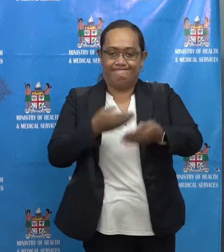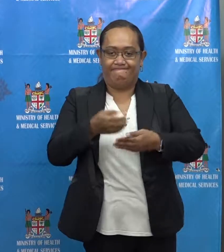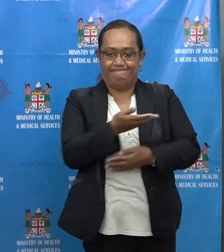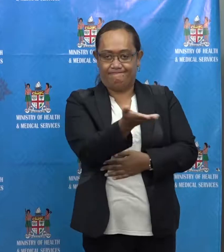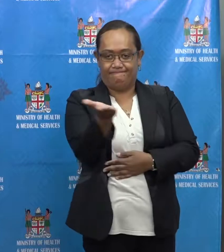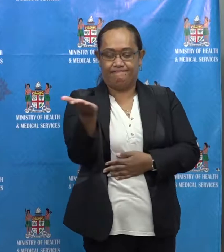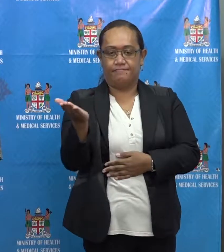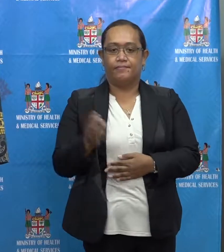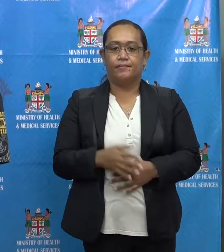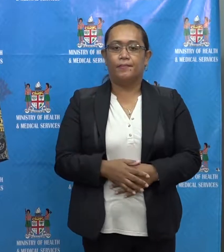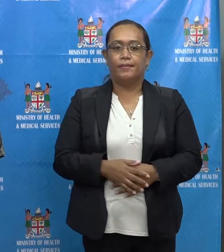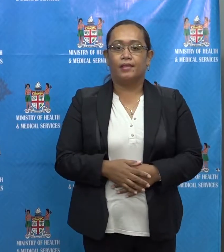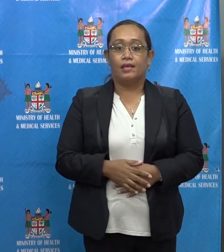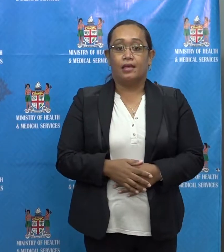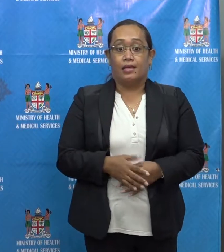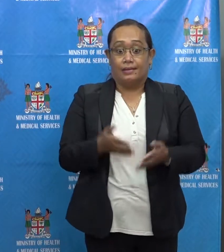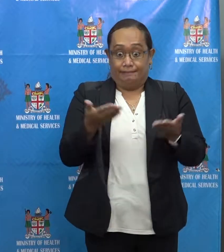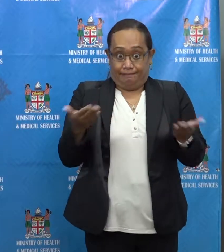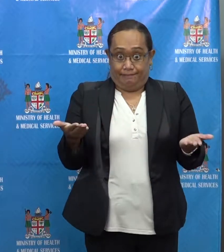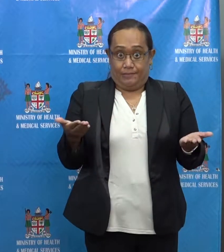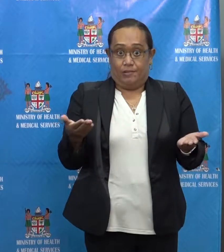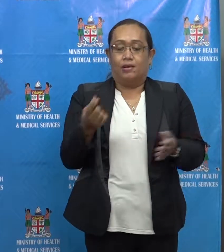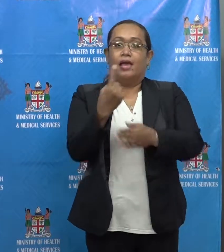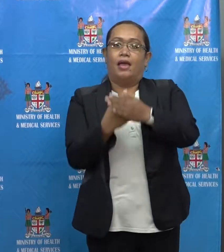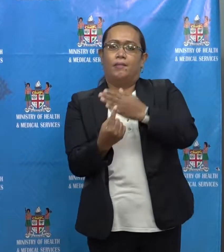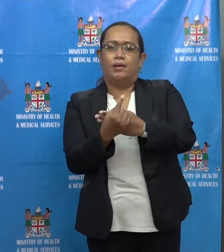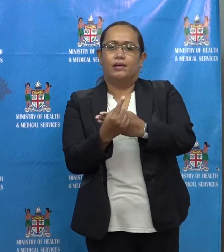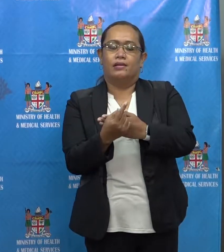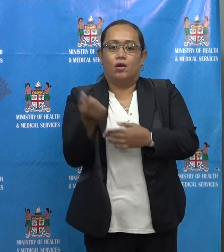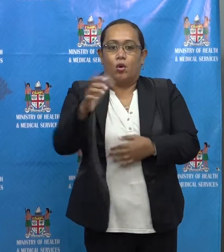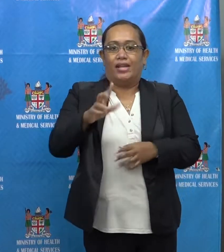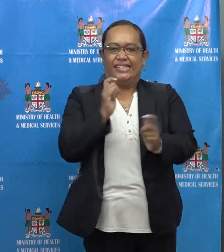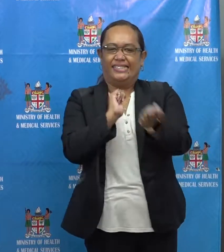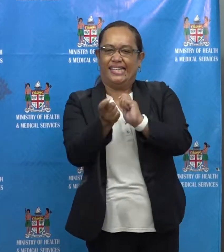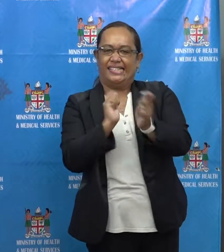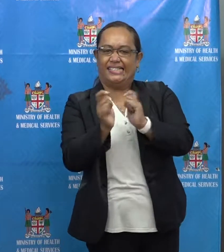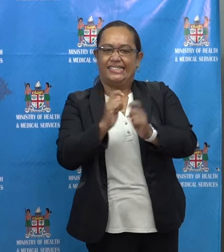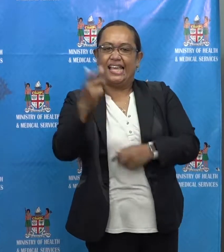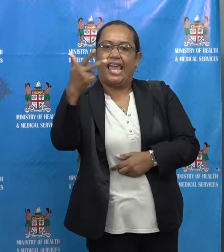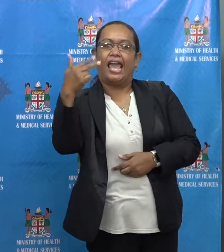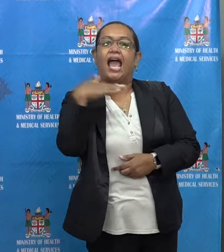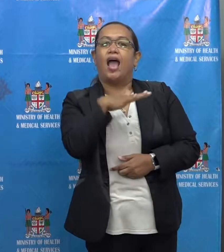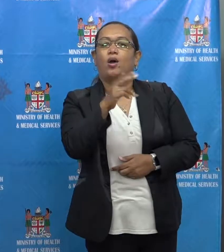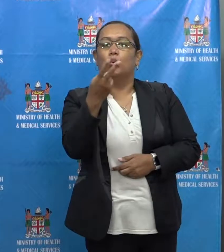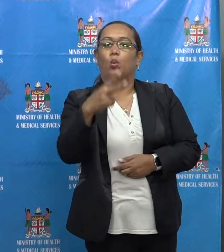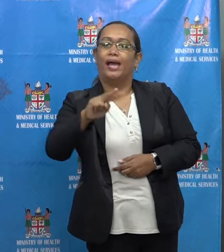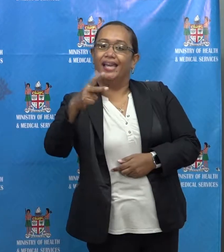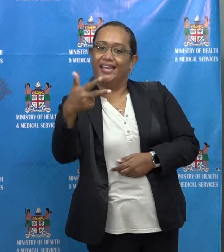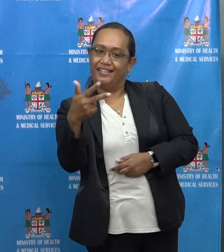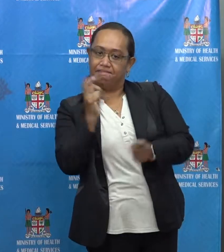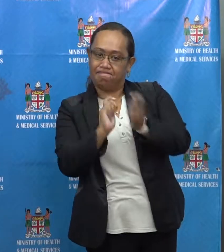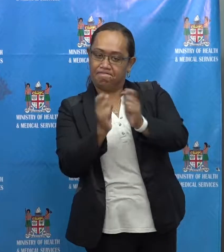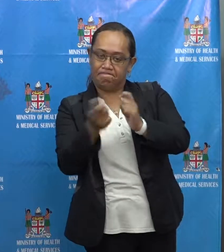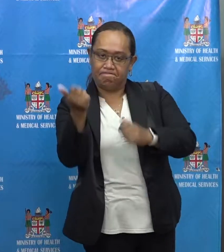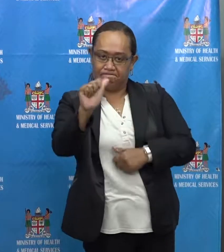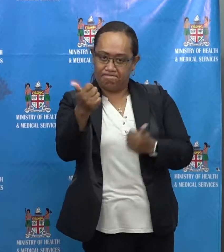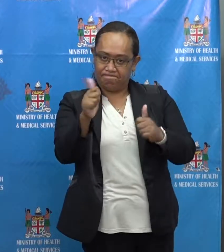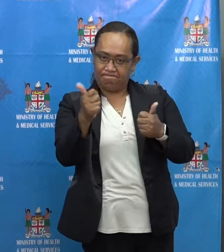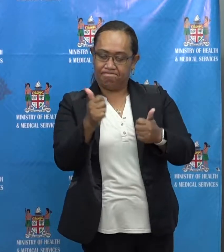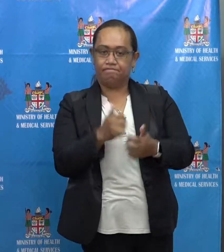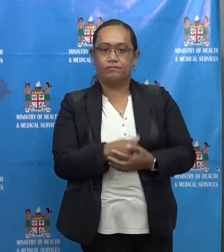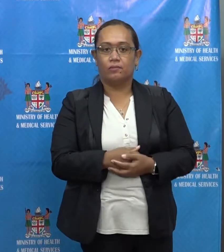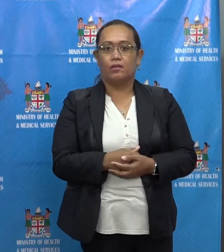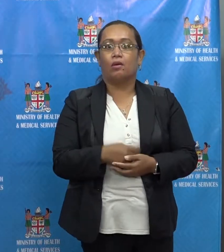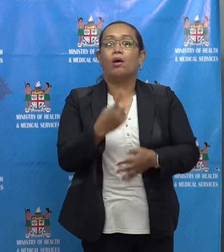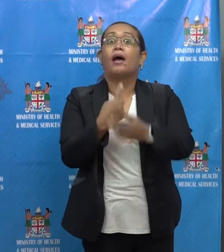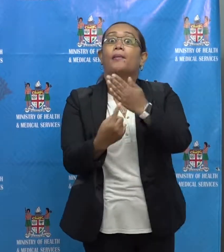So we've run about 828 tests yesterday, and we have one